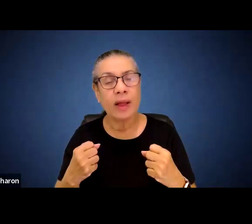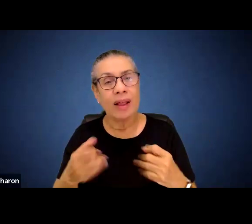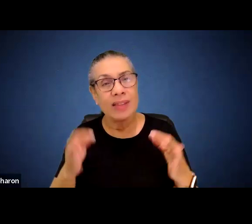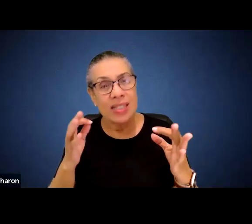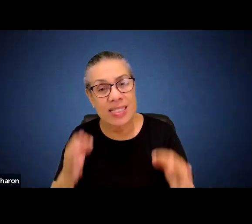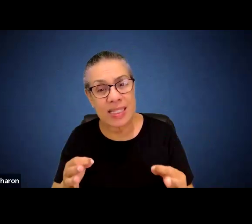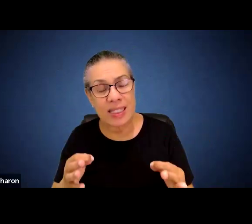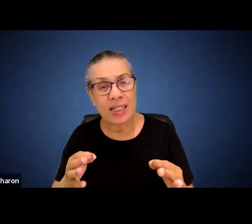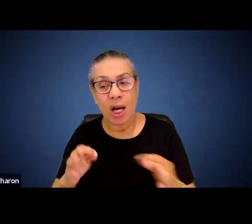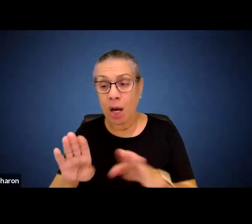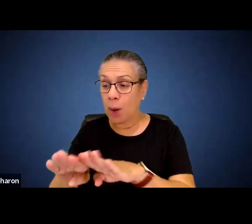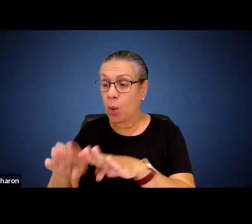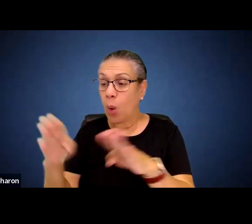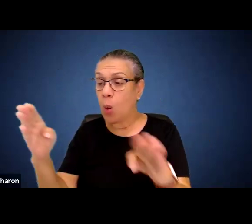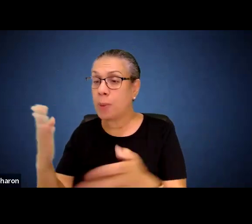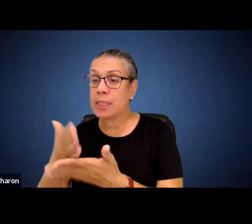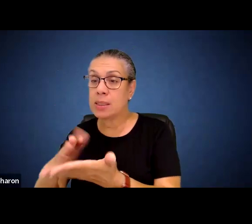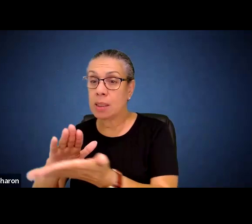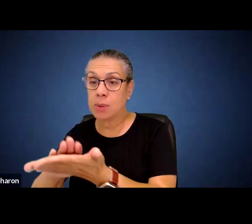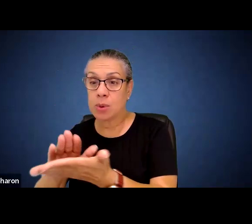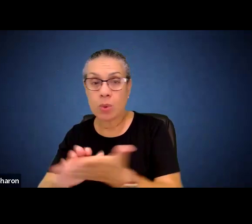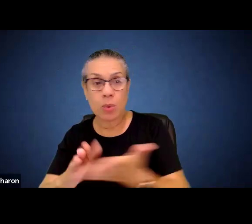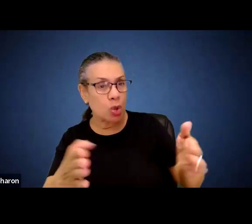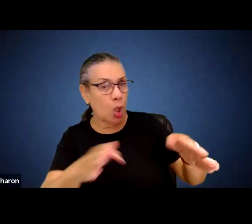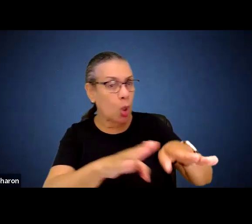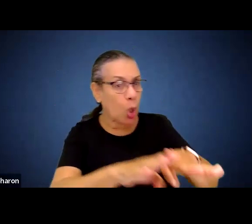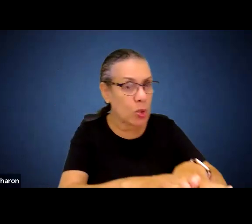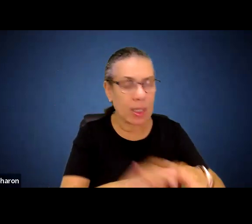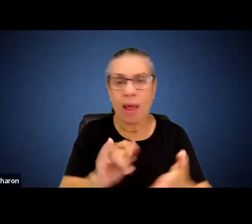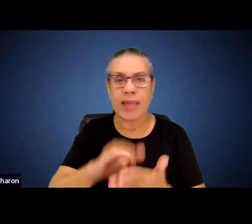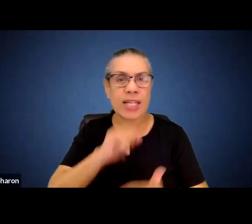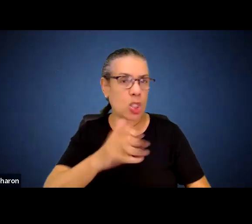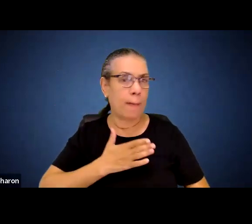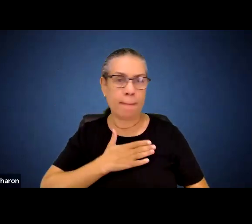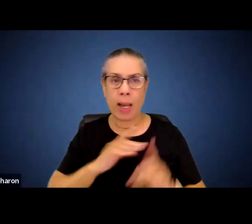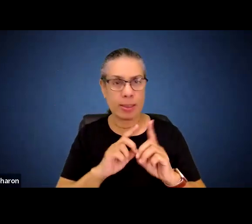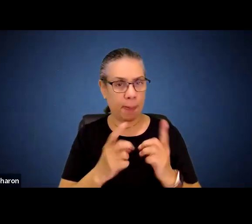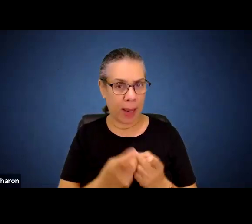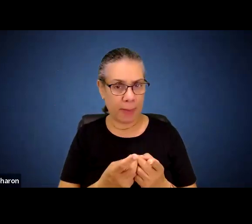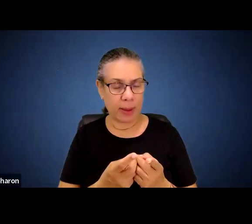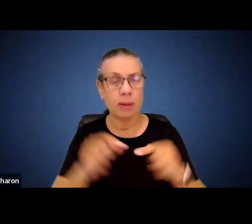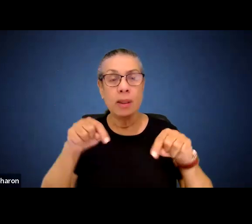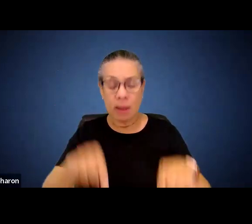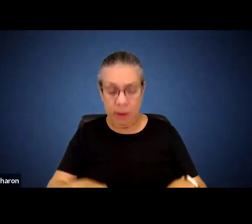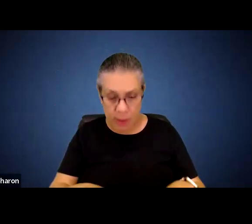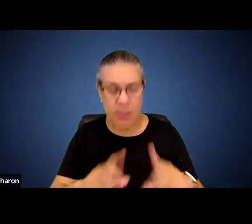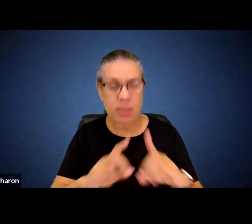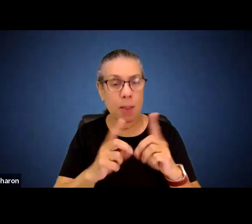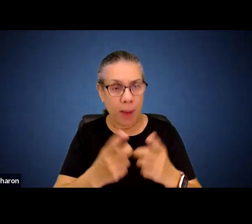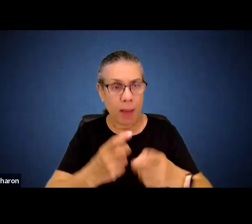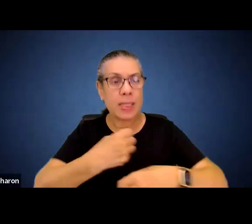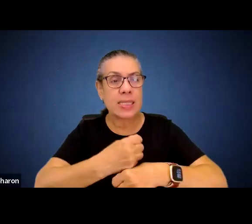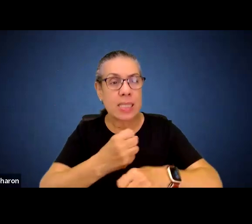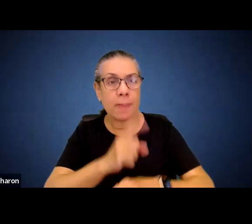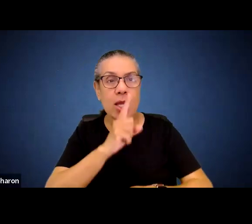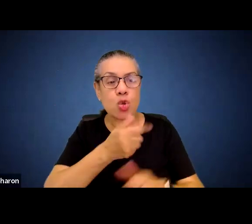opening schools and others, those happen in different offices than the ones I'm in. The office we're in is making sure